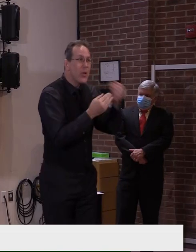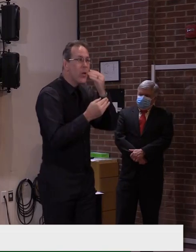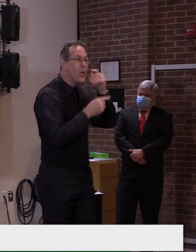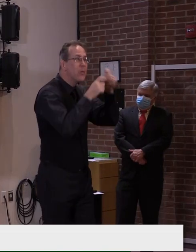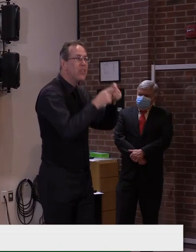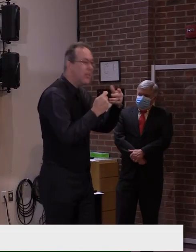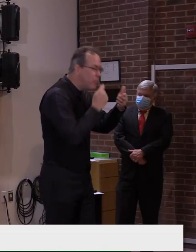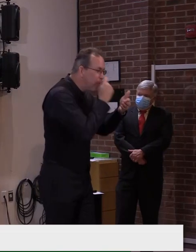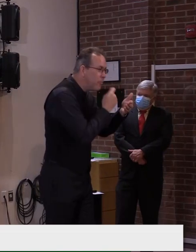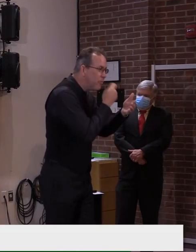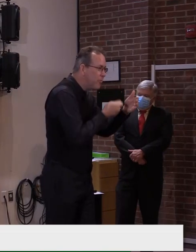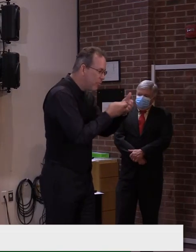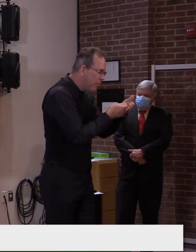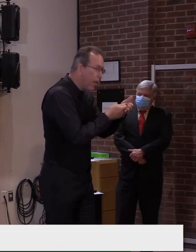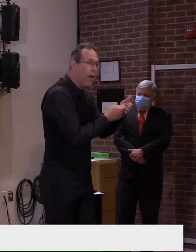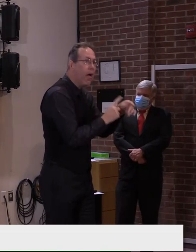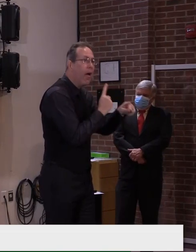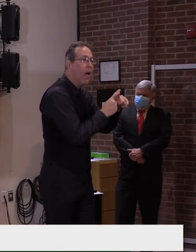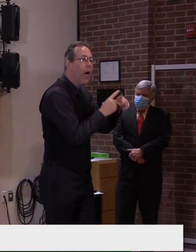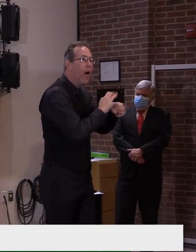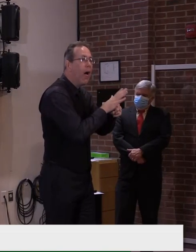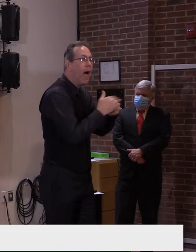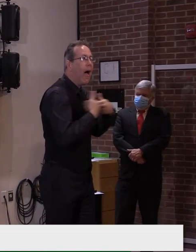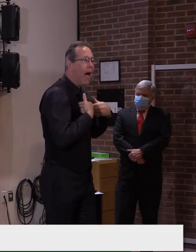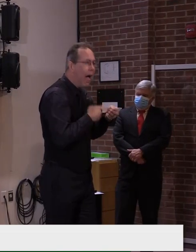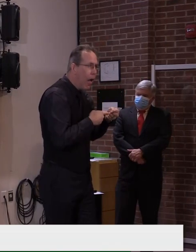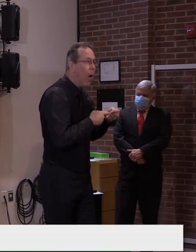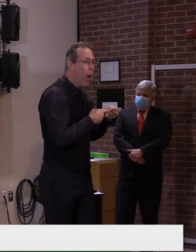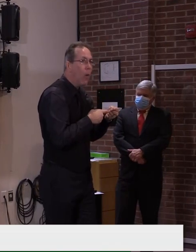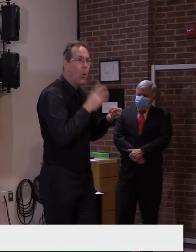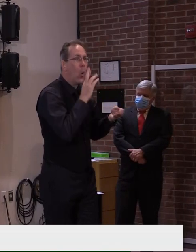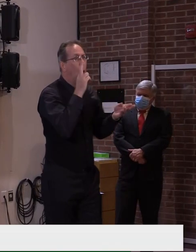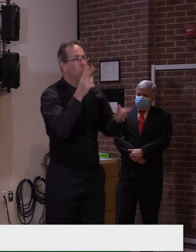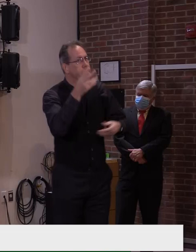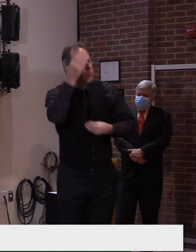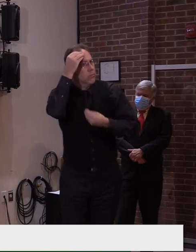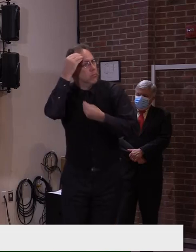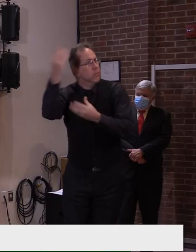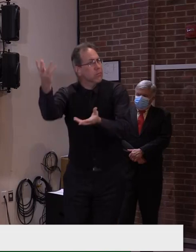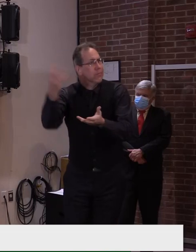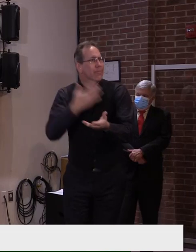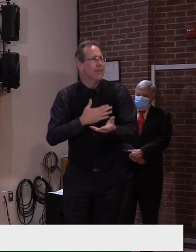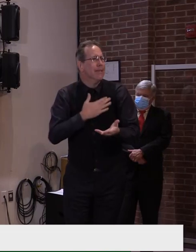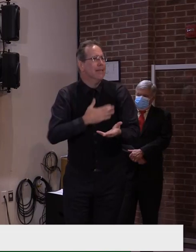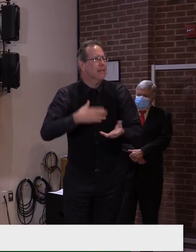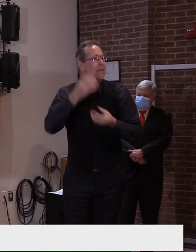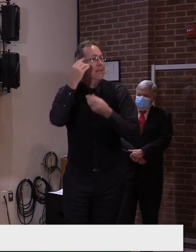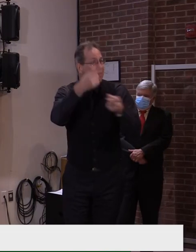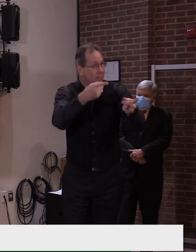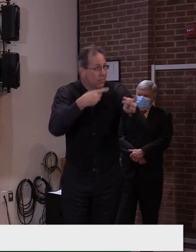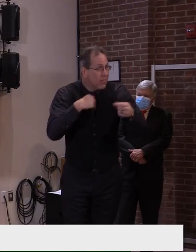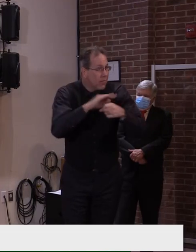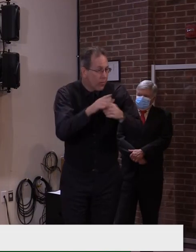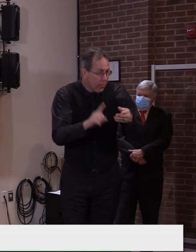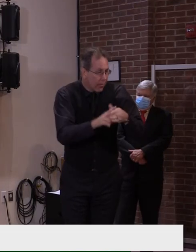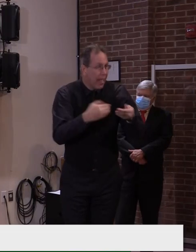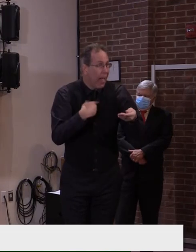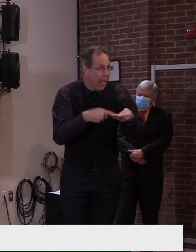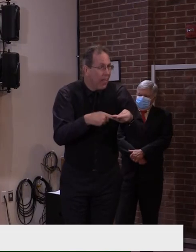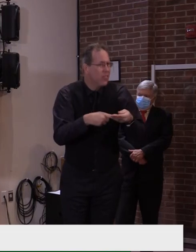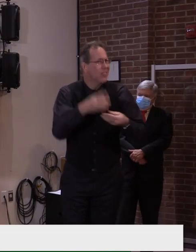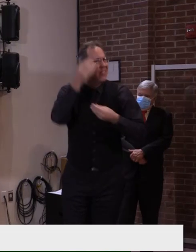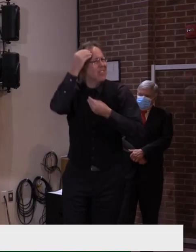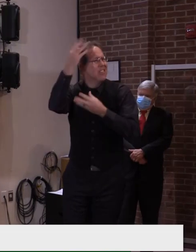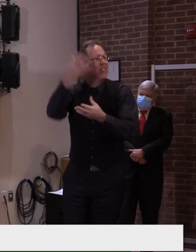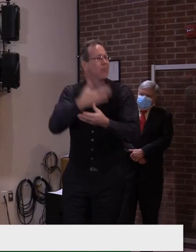probably not. So it's going to affect a number of different things, like our positivity rate will increase. It probably